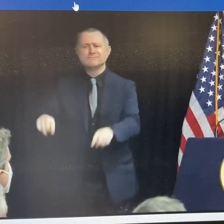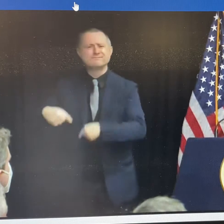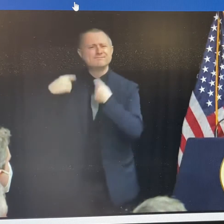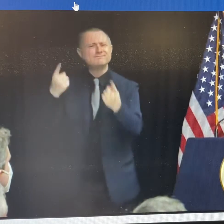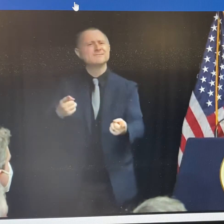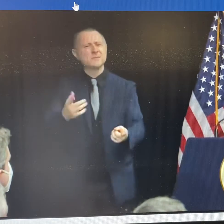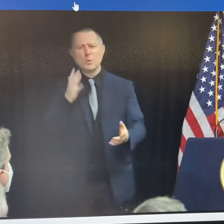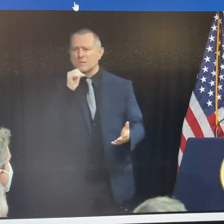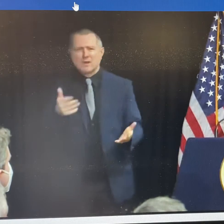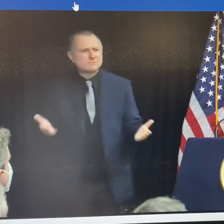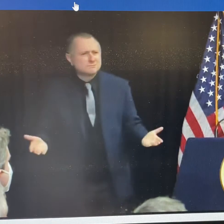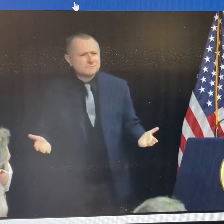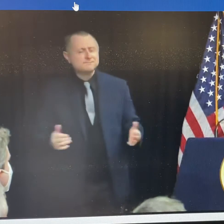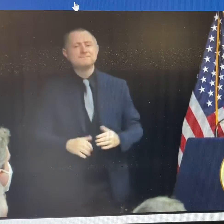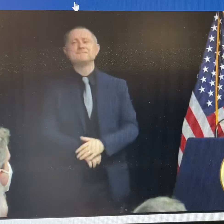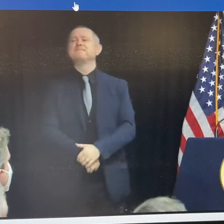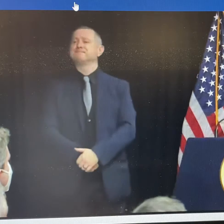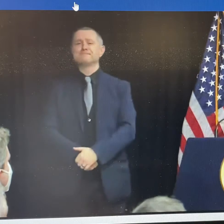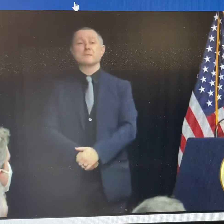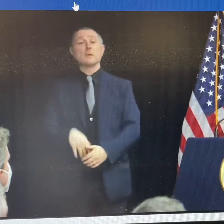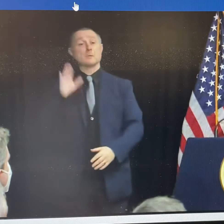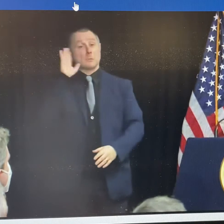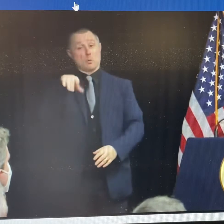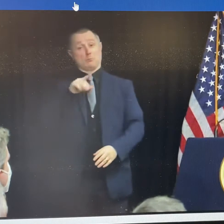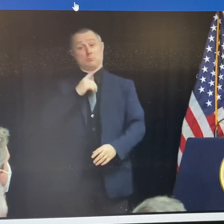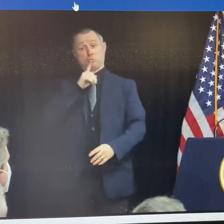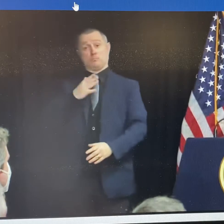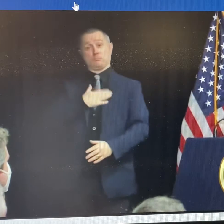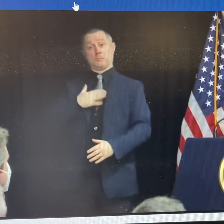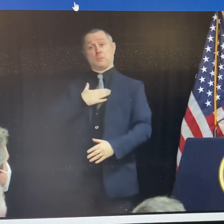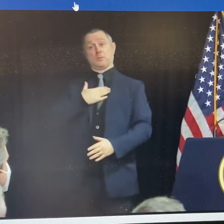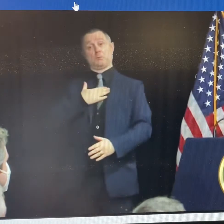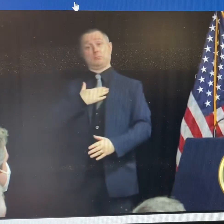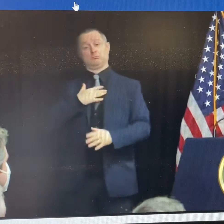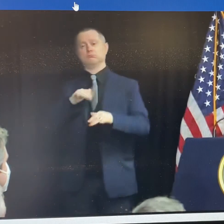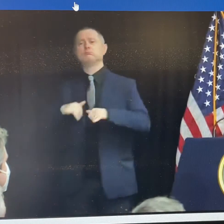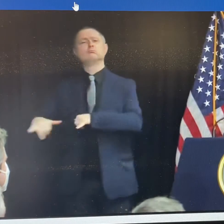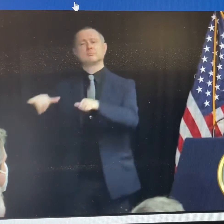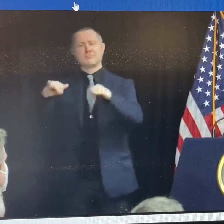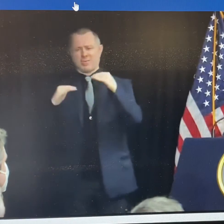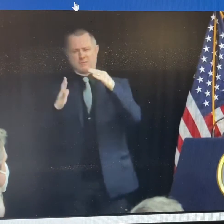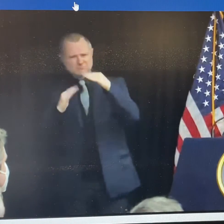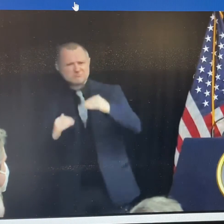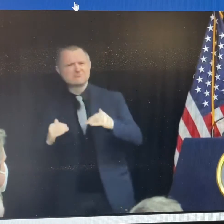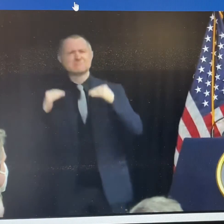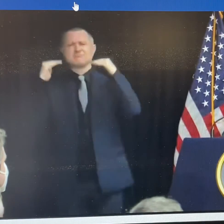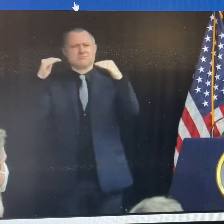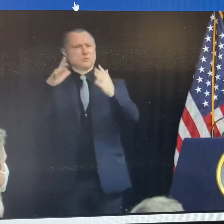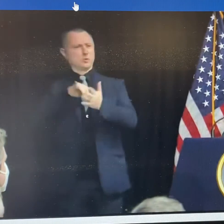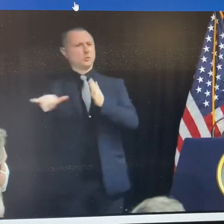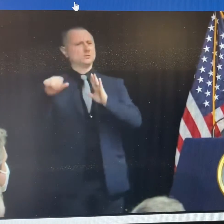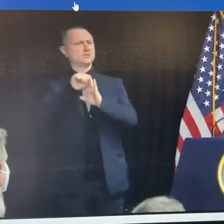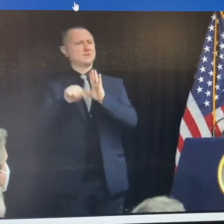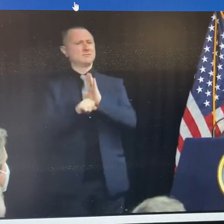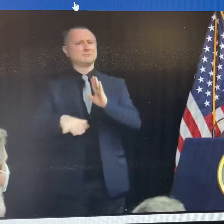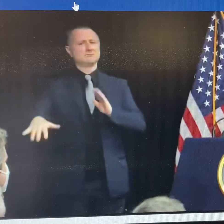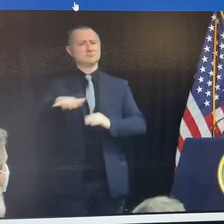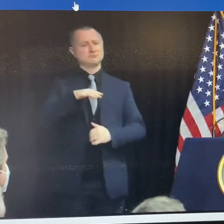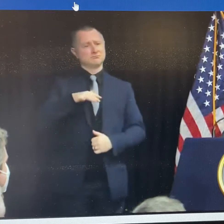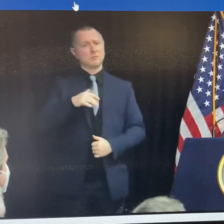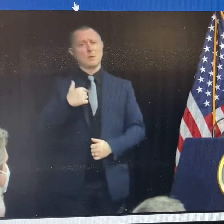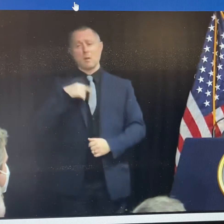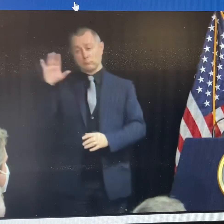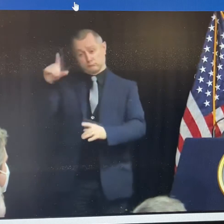I also hold ourselves to very high standards here in the state of New York. Whenever I think about a single policy, my first